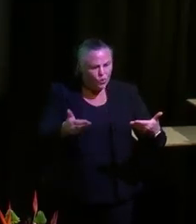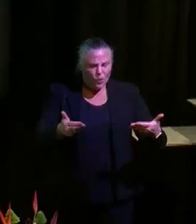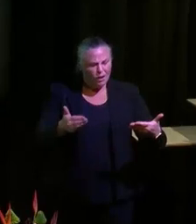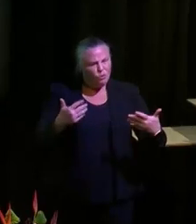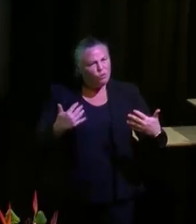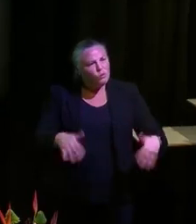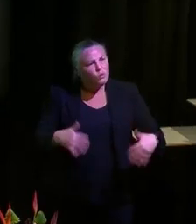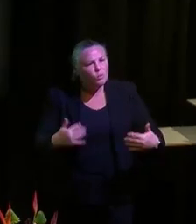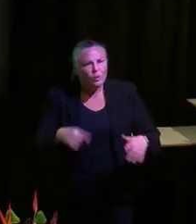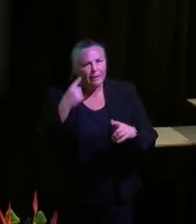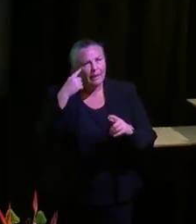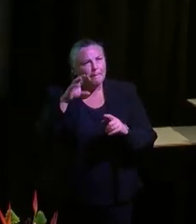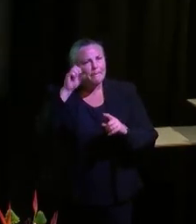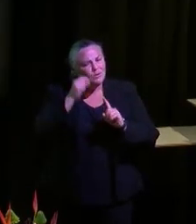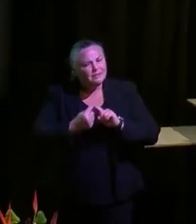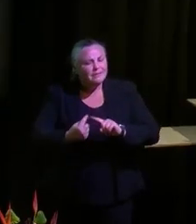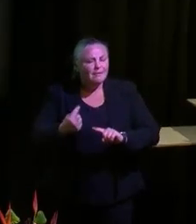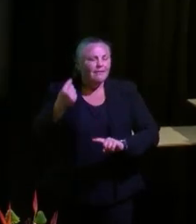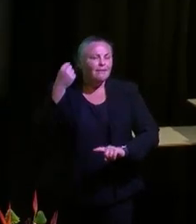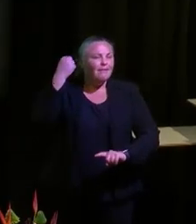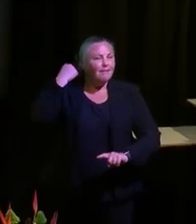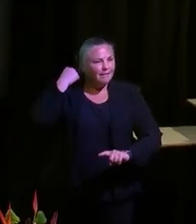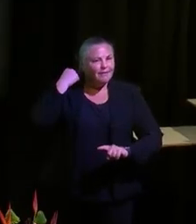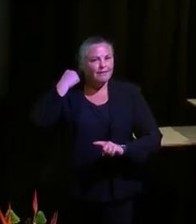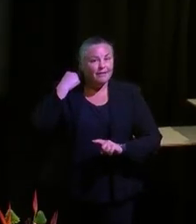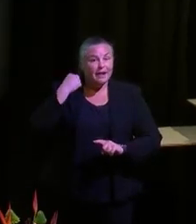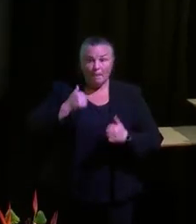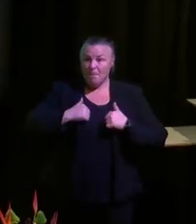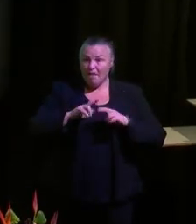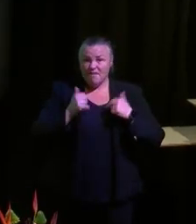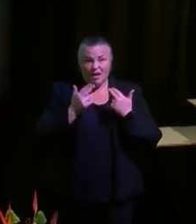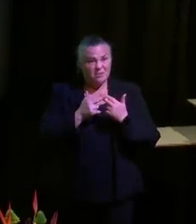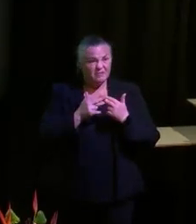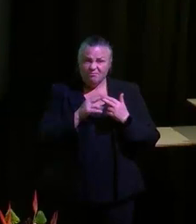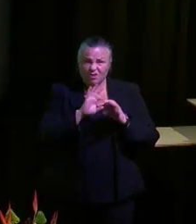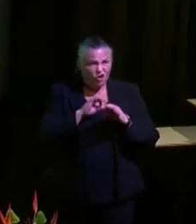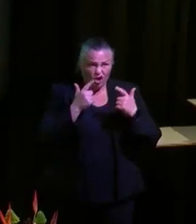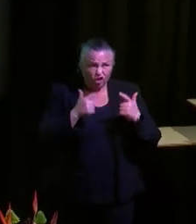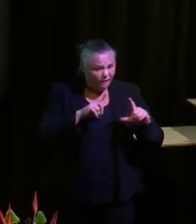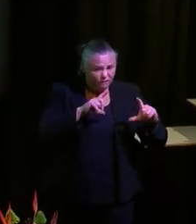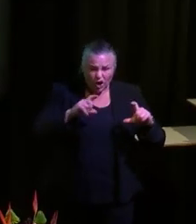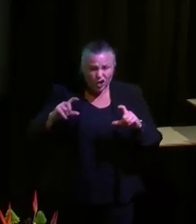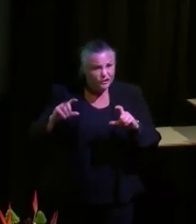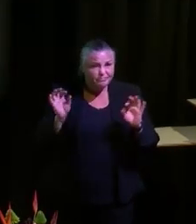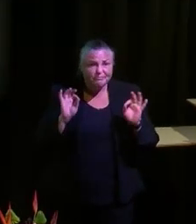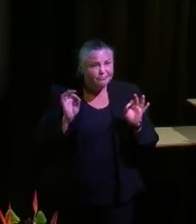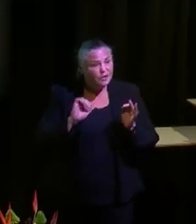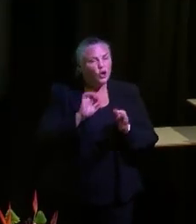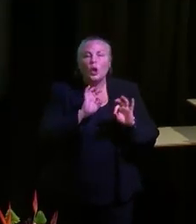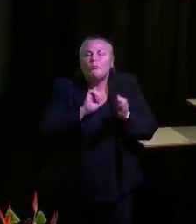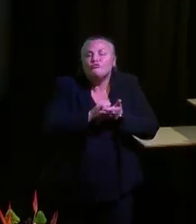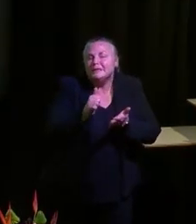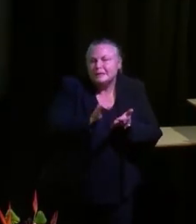back at these memories. And, you know, we don't, in my family, like, there aren't a whole lot of photographs that were printed,